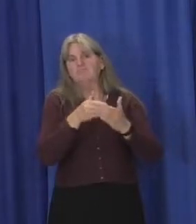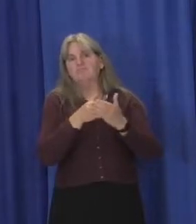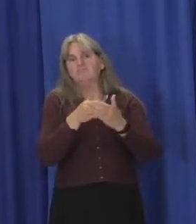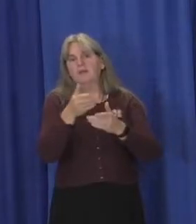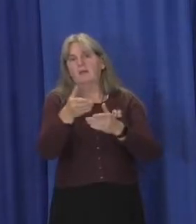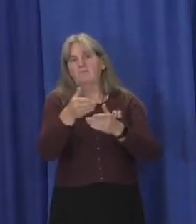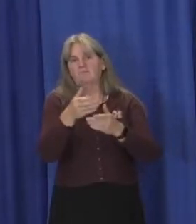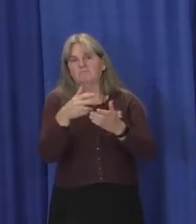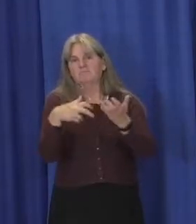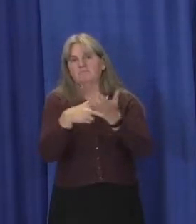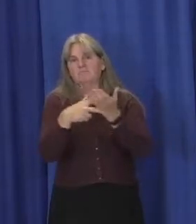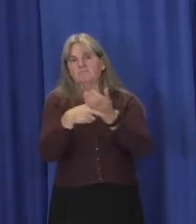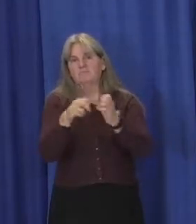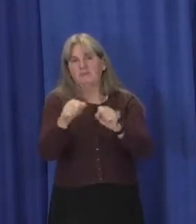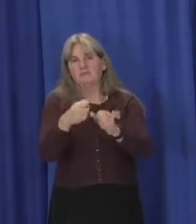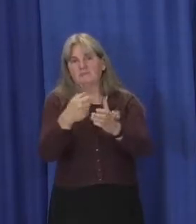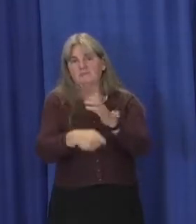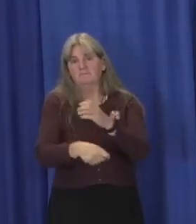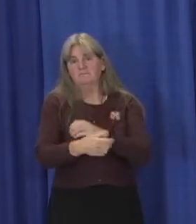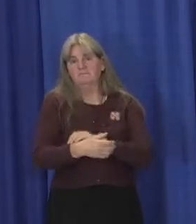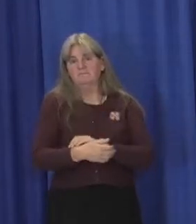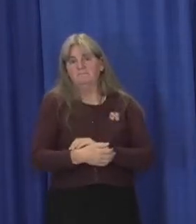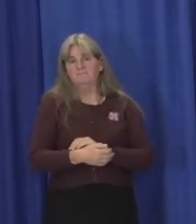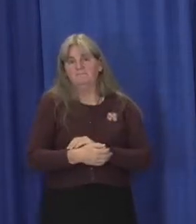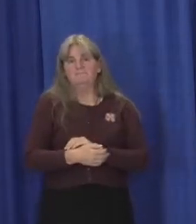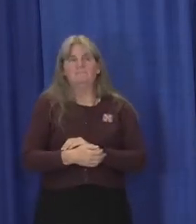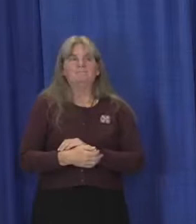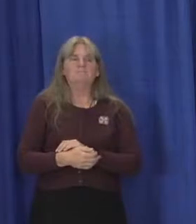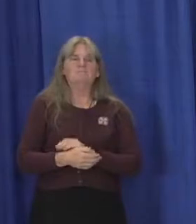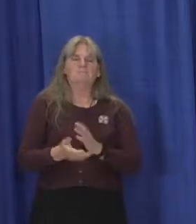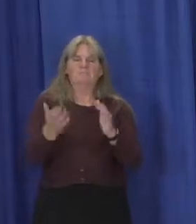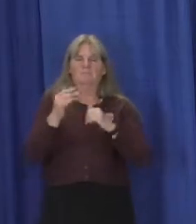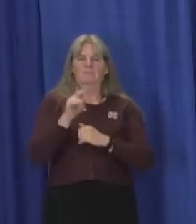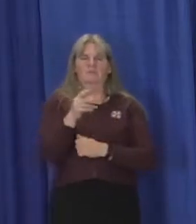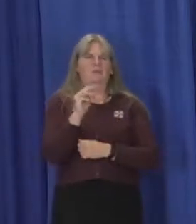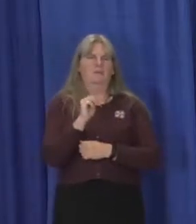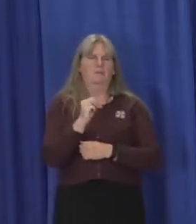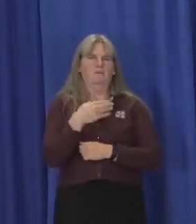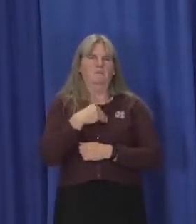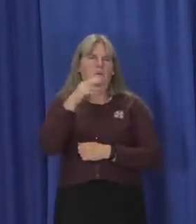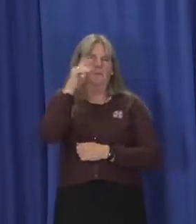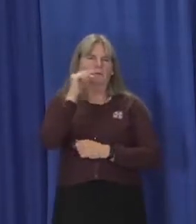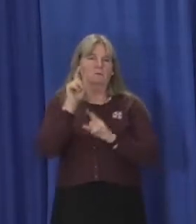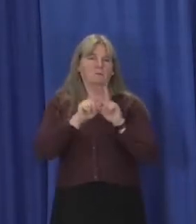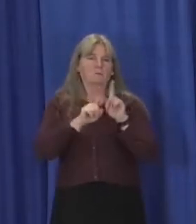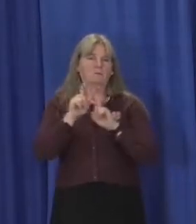Thank you. Thank you. We will now move to Tim from the Whitehorse Star.